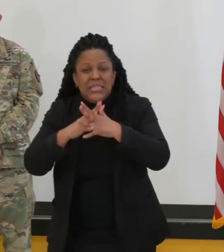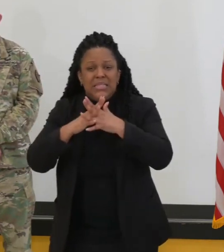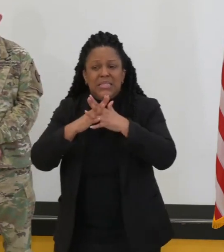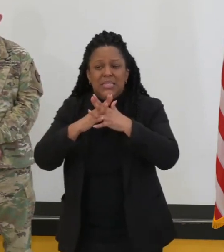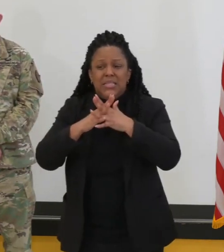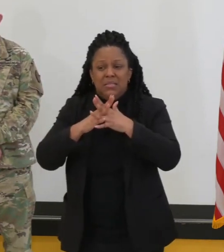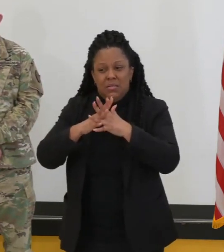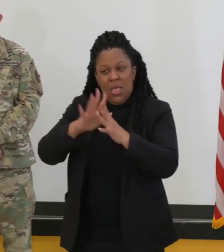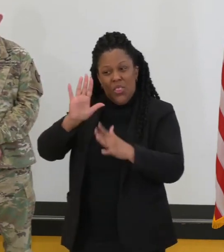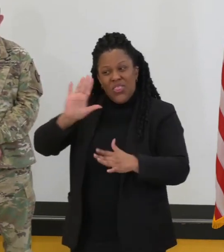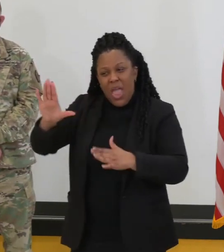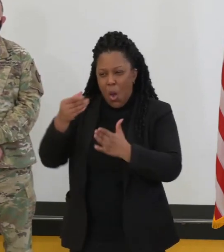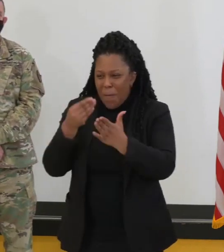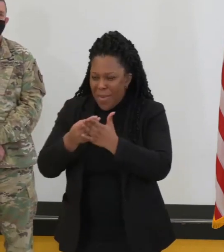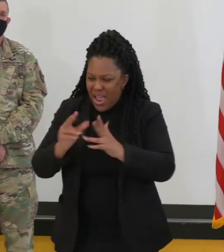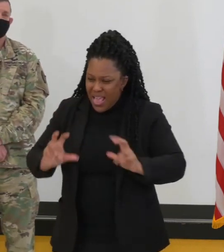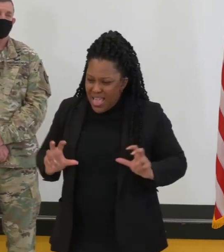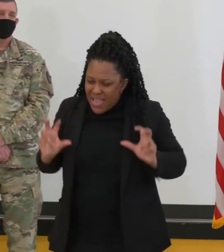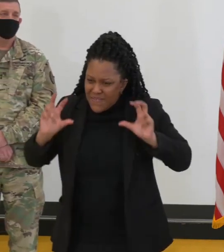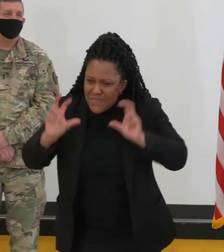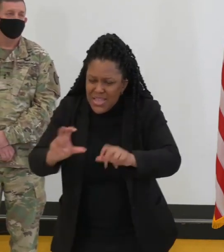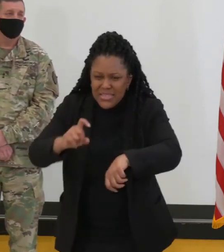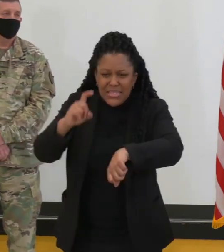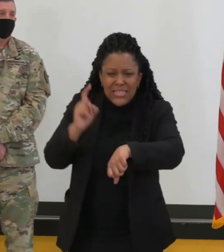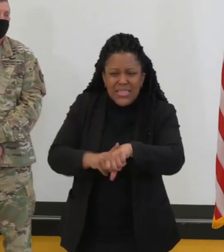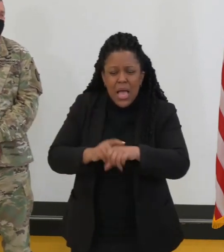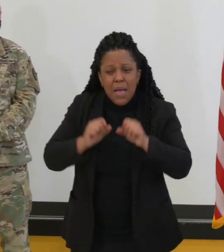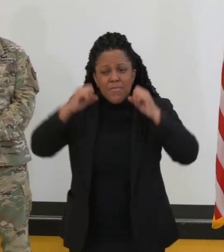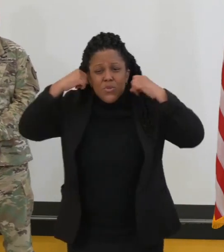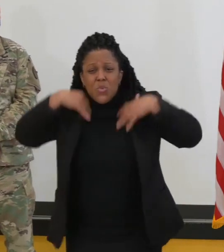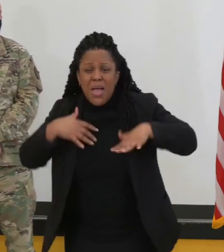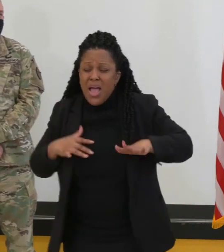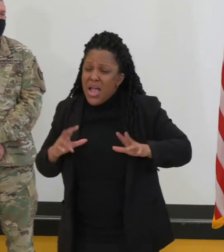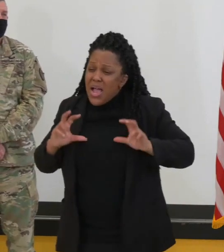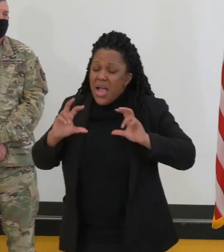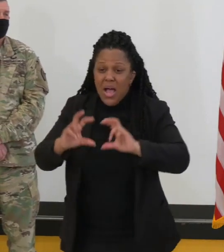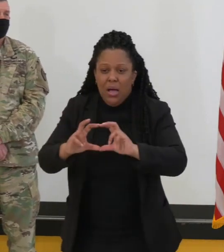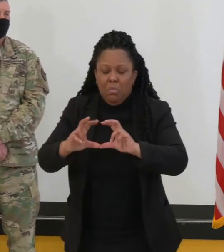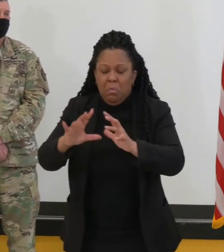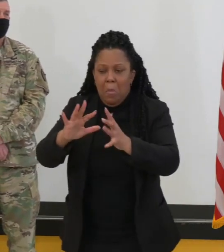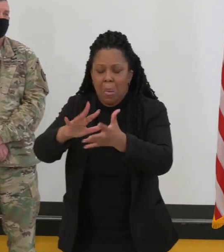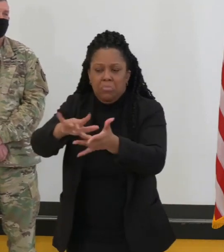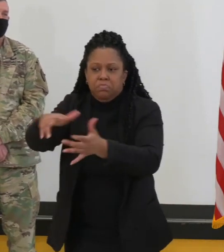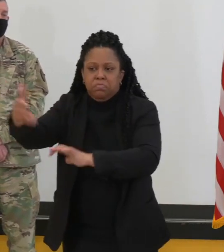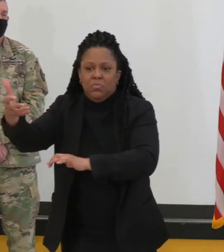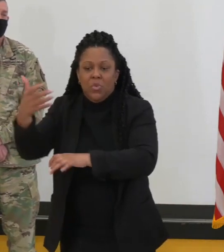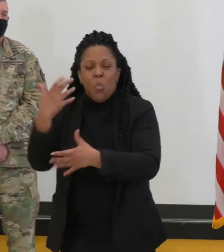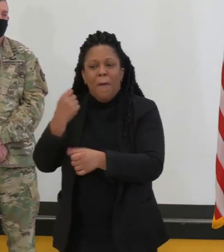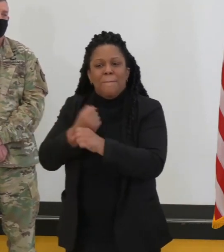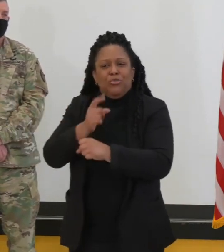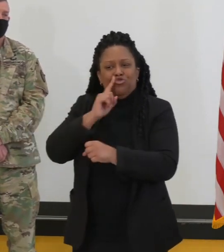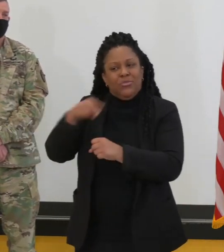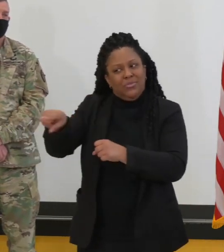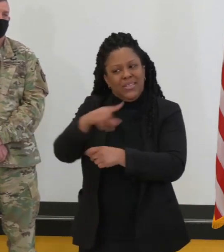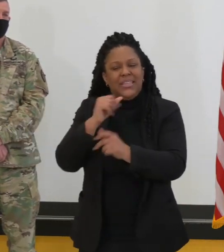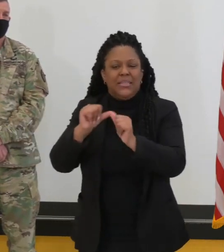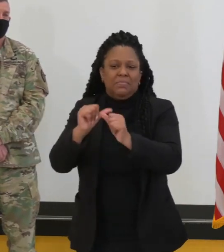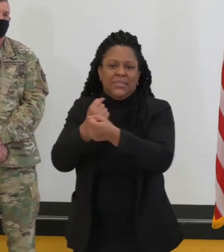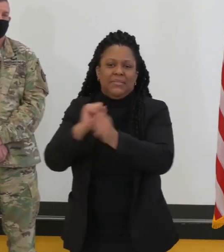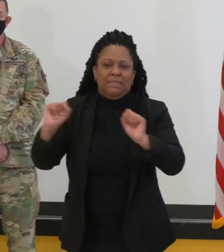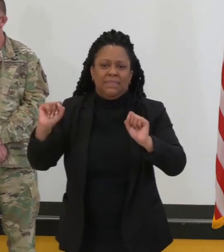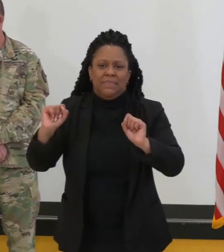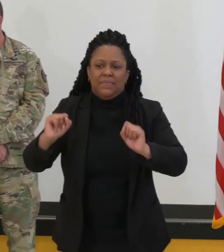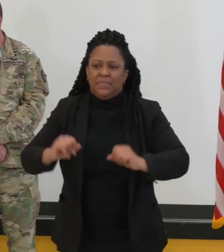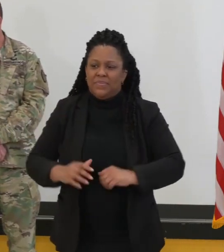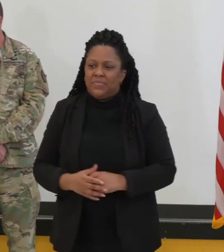that business, and we want to make sure that they are also kept safe throughout this evening and the evenings yet to come.